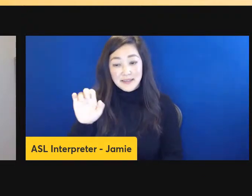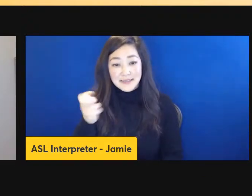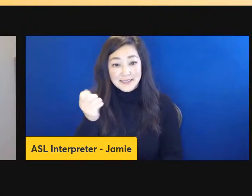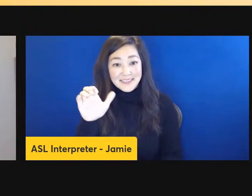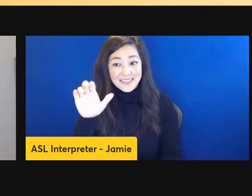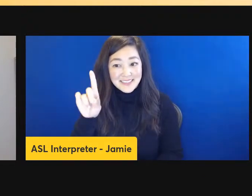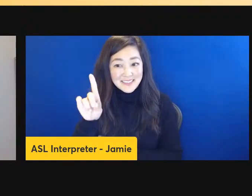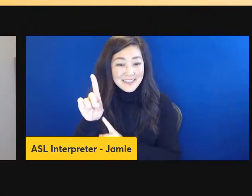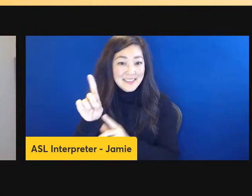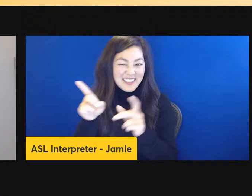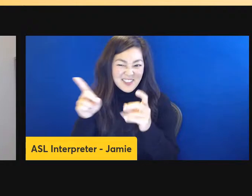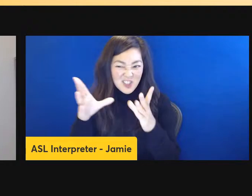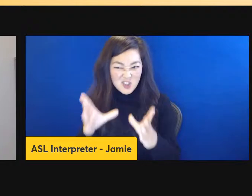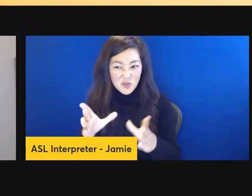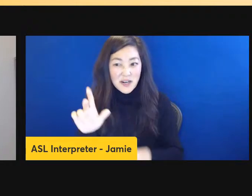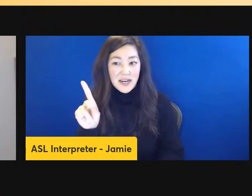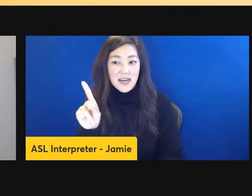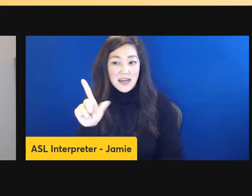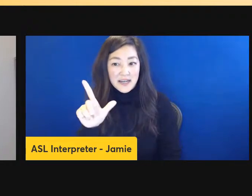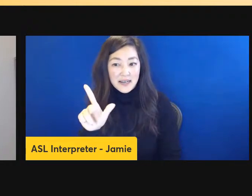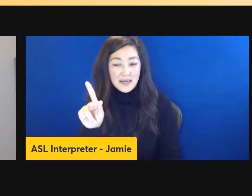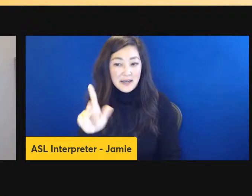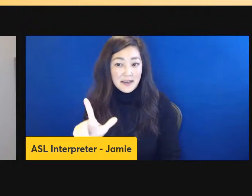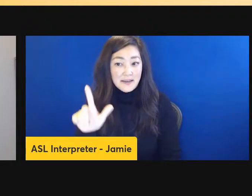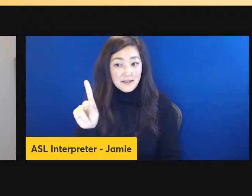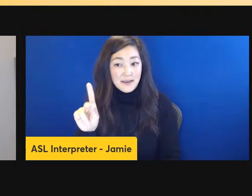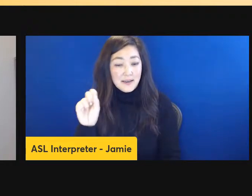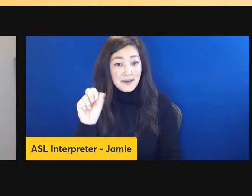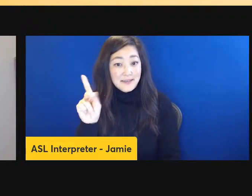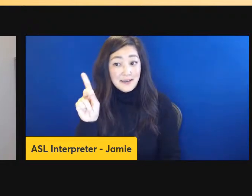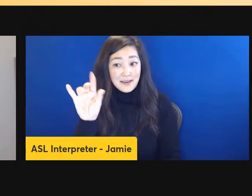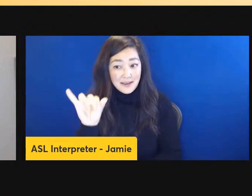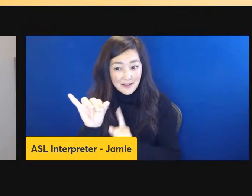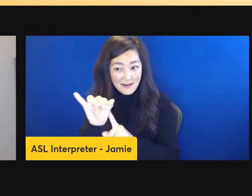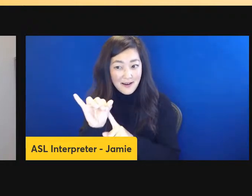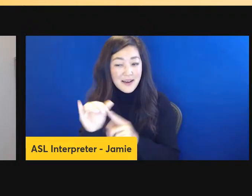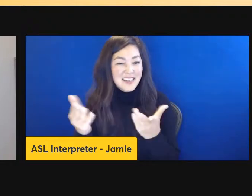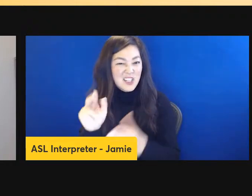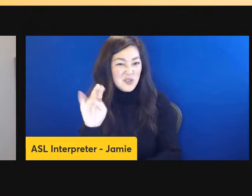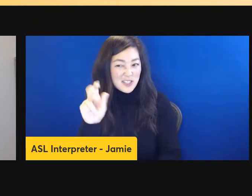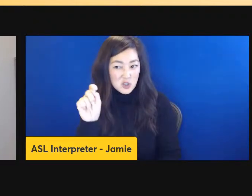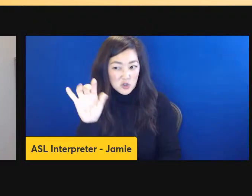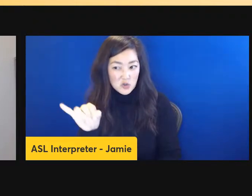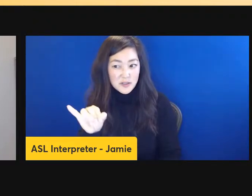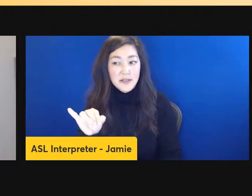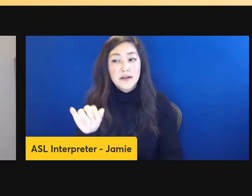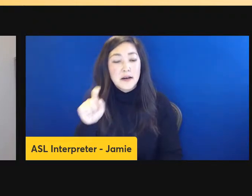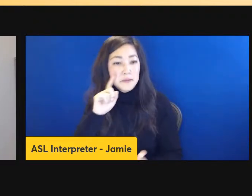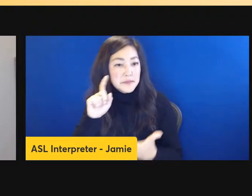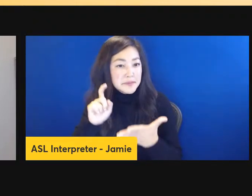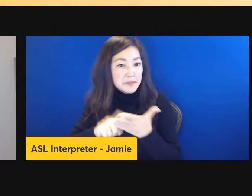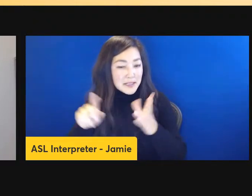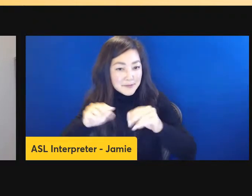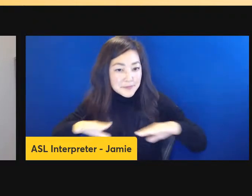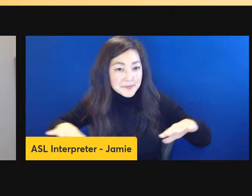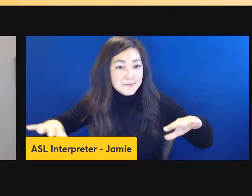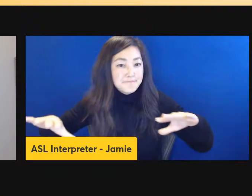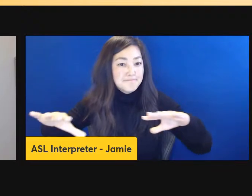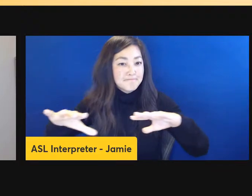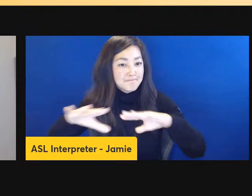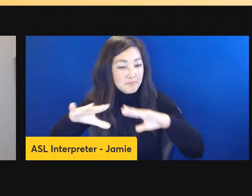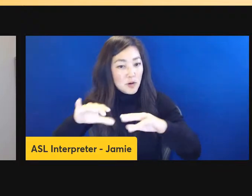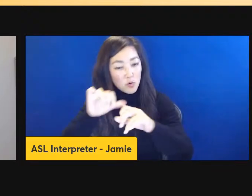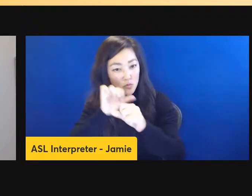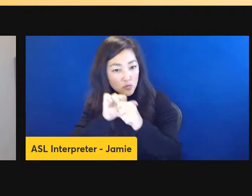Kai-shing Knowledge Institute at Unity Health, Toronto. Acknowledging the land on which we now stand and